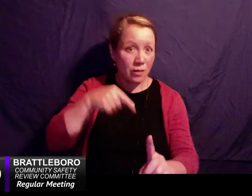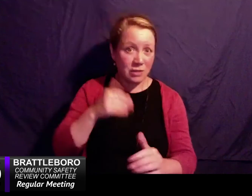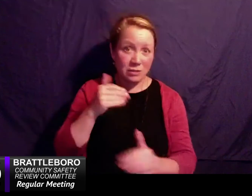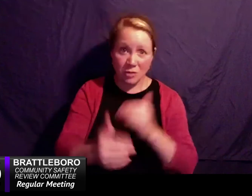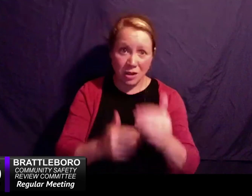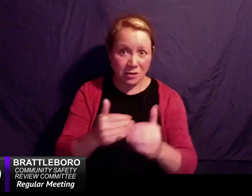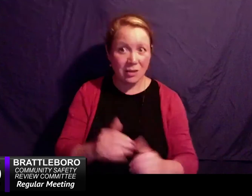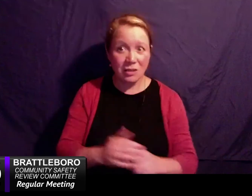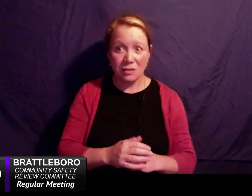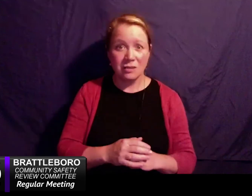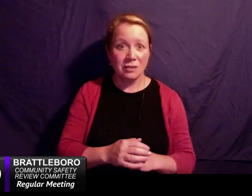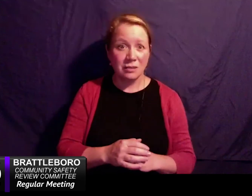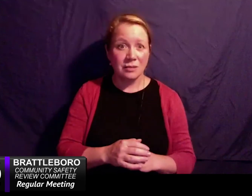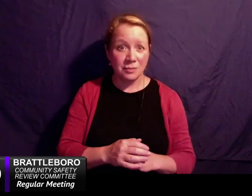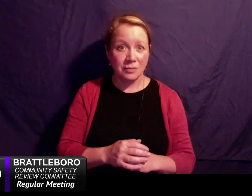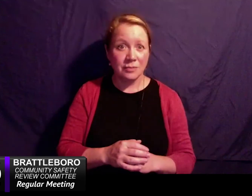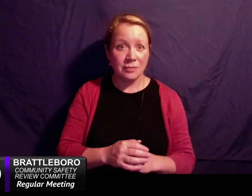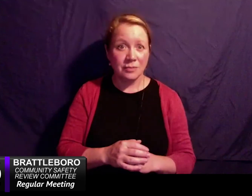out of a